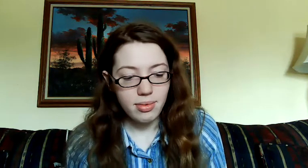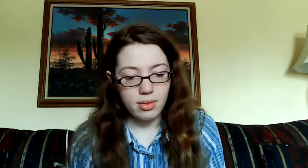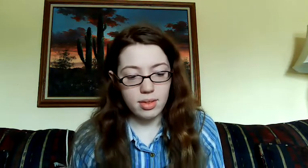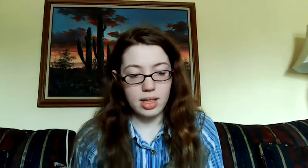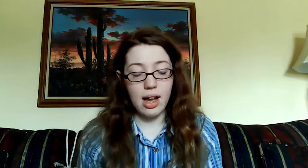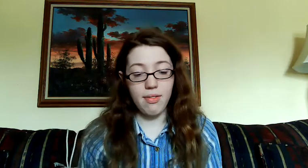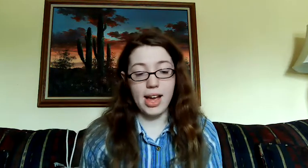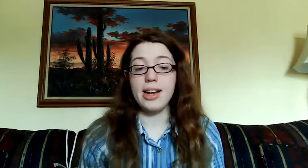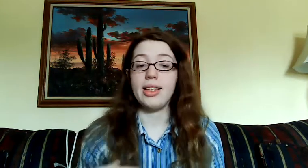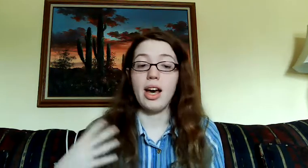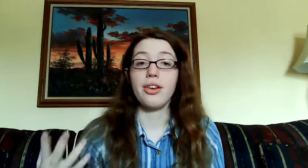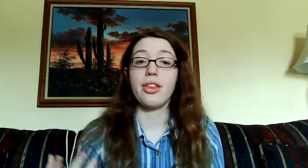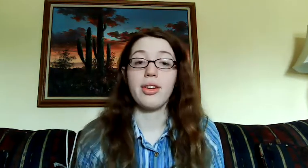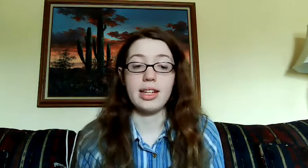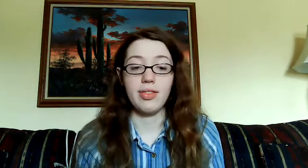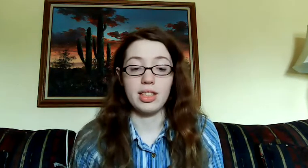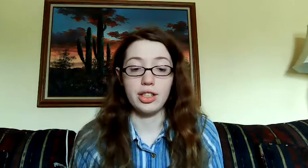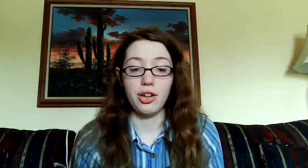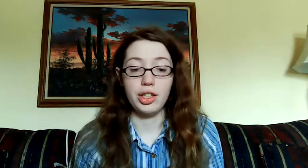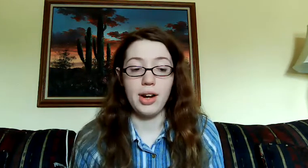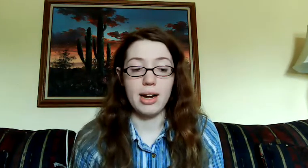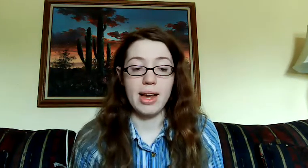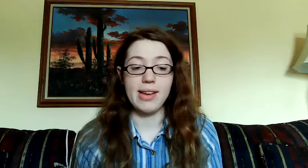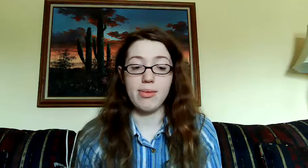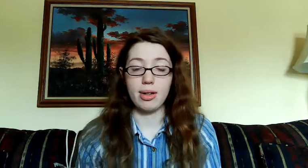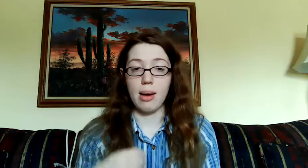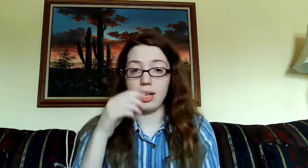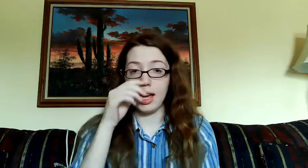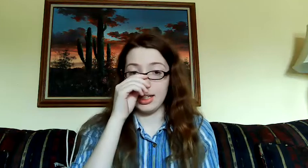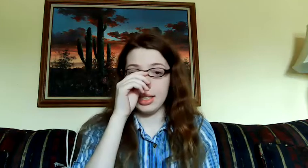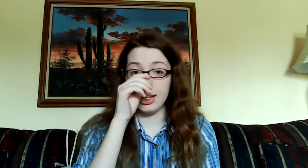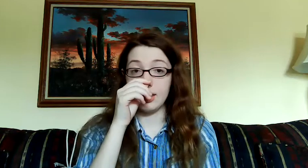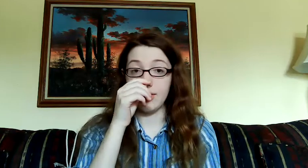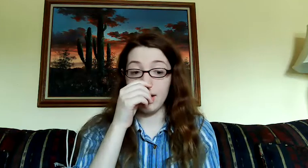Now, if I added the other 3 classifiers I showed you, I could make an even more complicated sentence very simply.